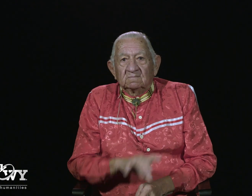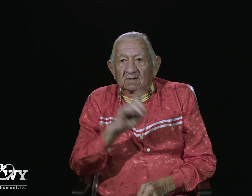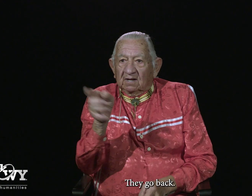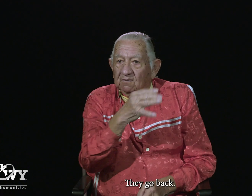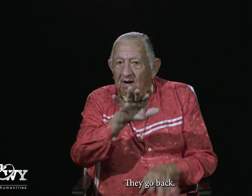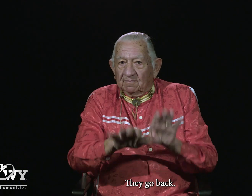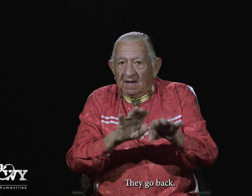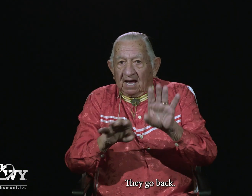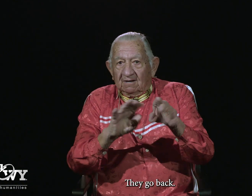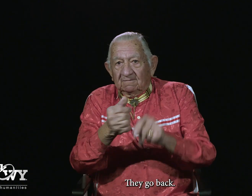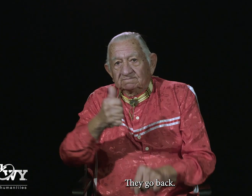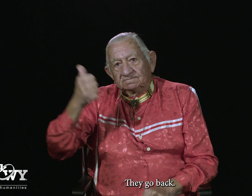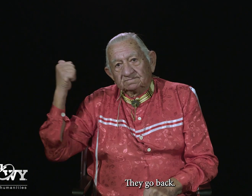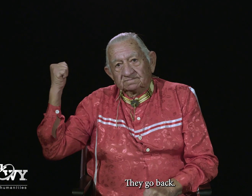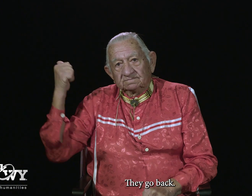They walked back,